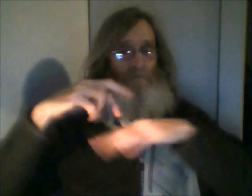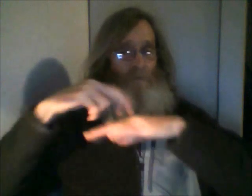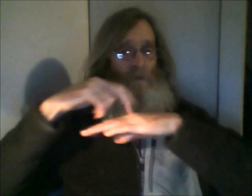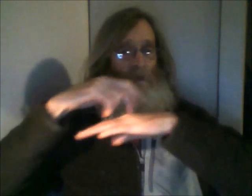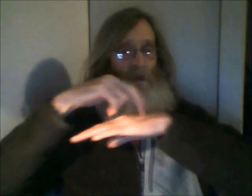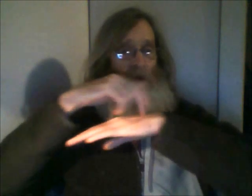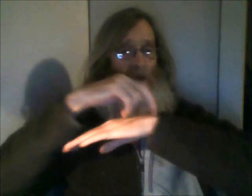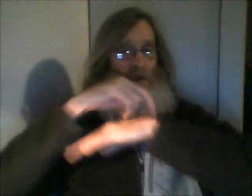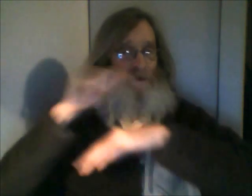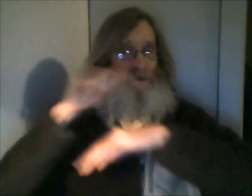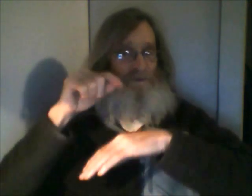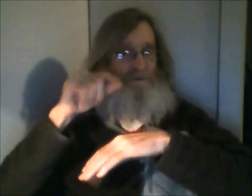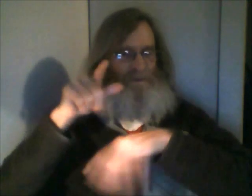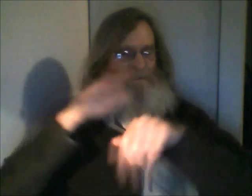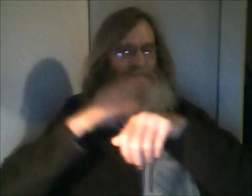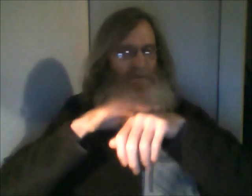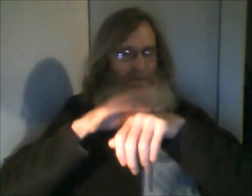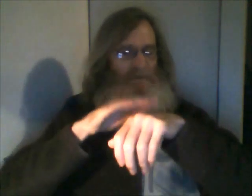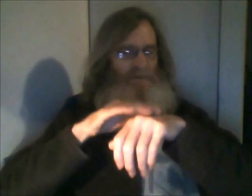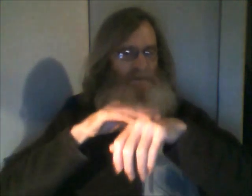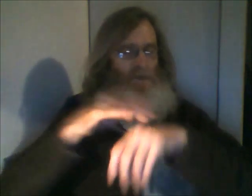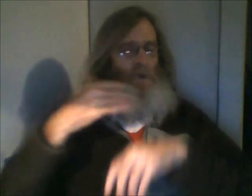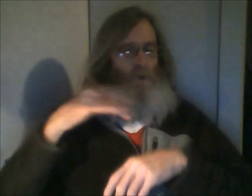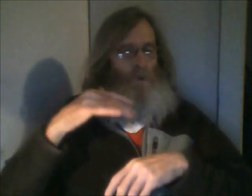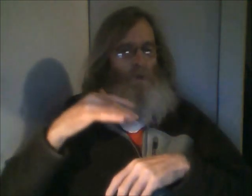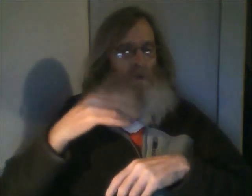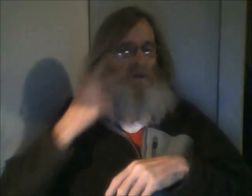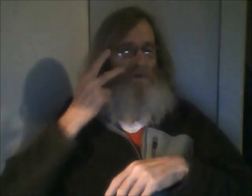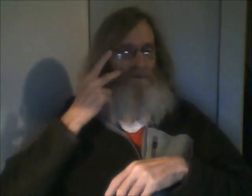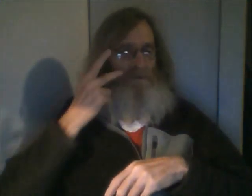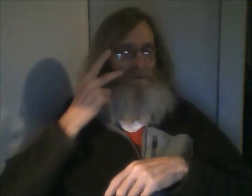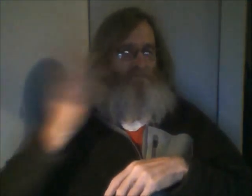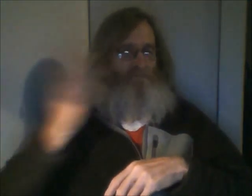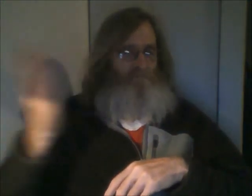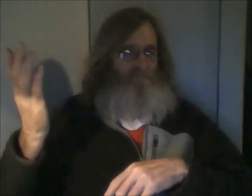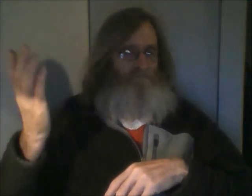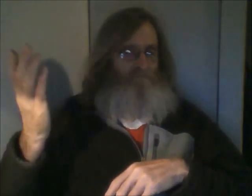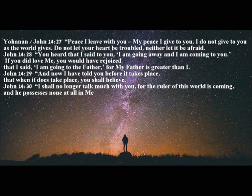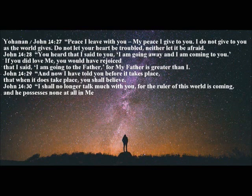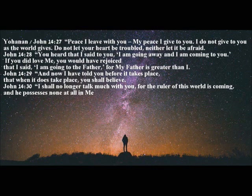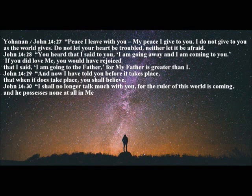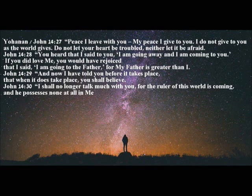safety of the blood supply by testing donor samples for things like hepatitis B,